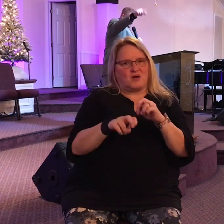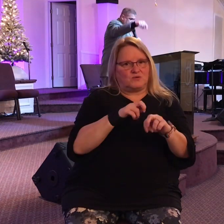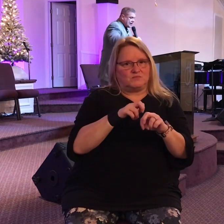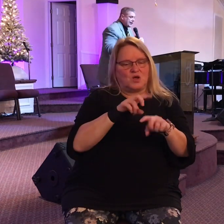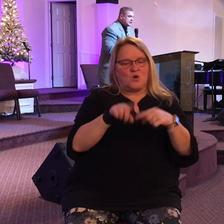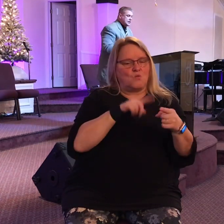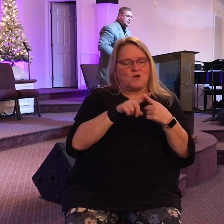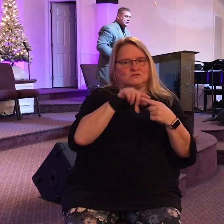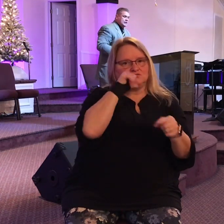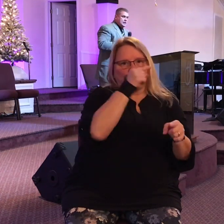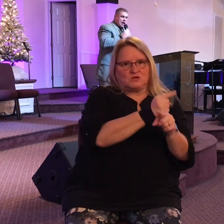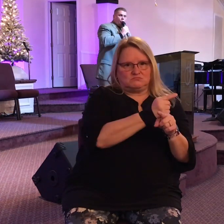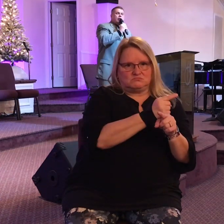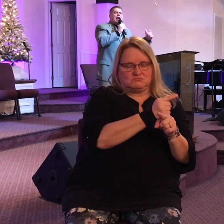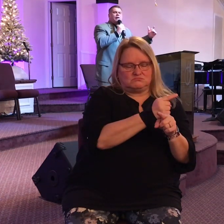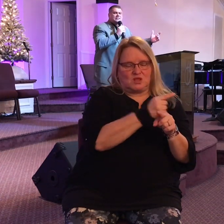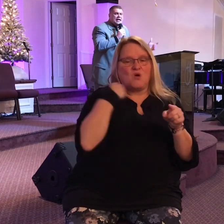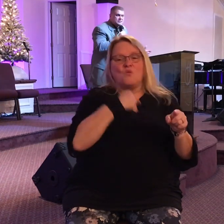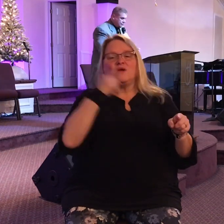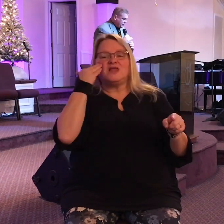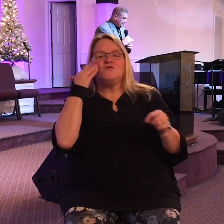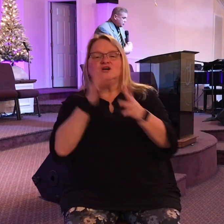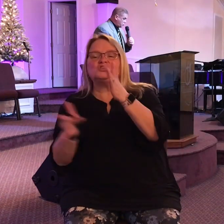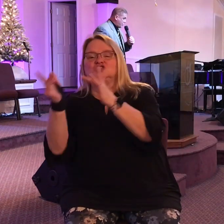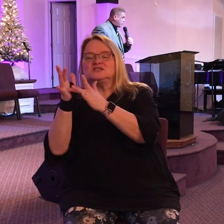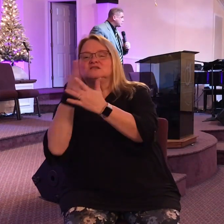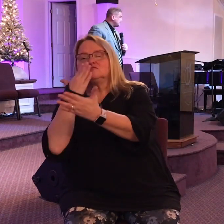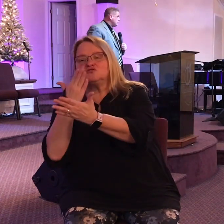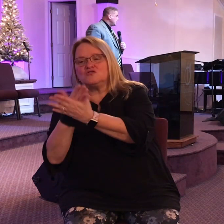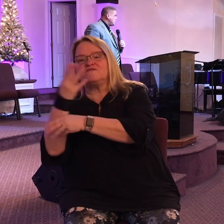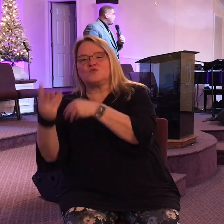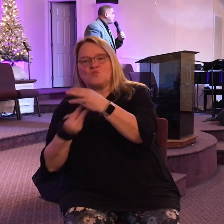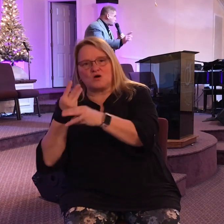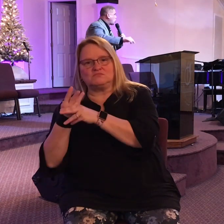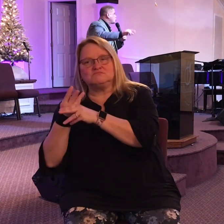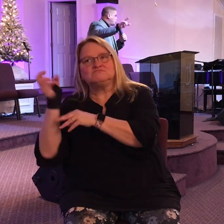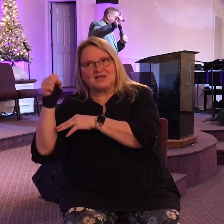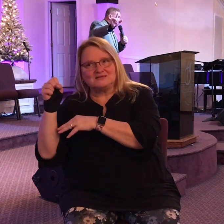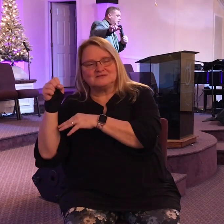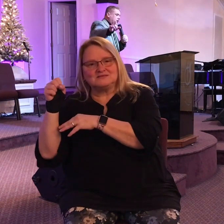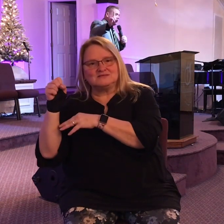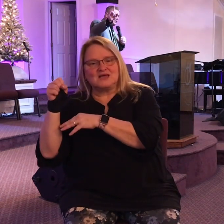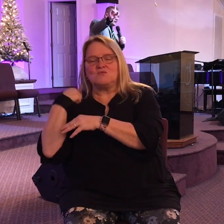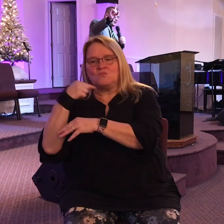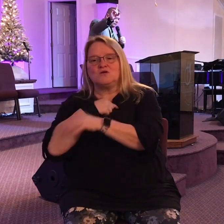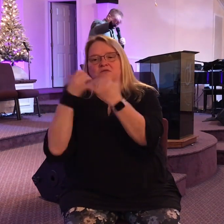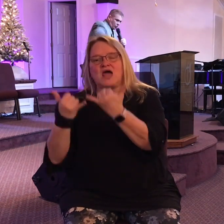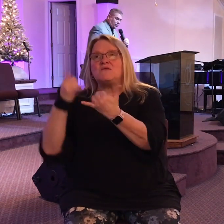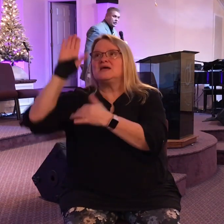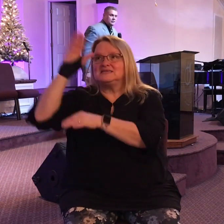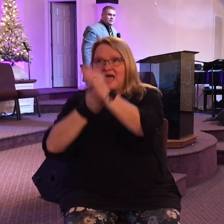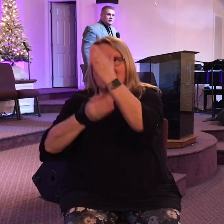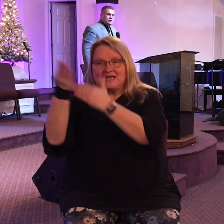for the world, and he is, and we are now his hands and feet, which we are, then the church should be good